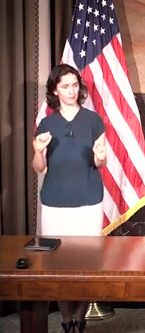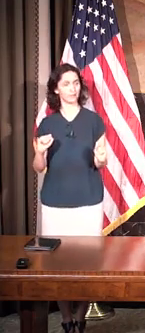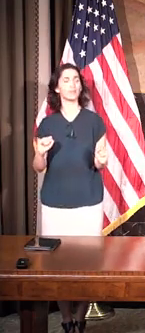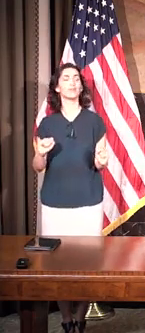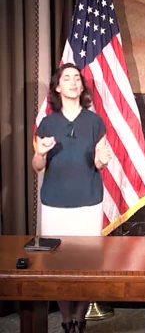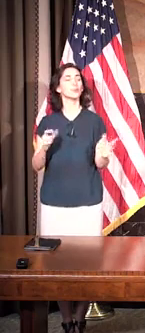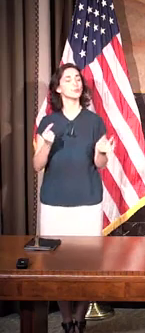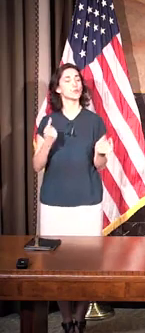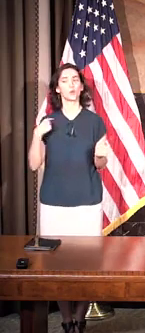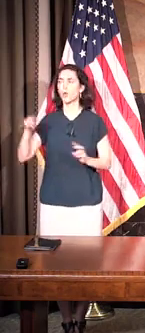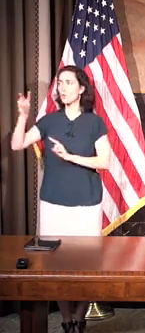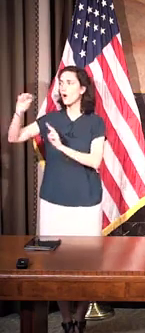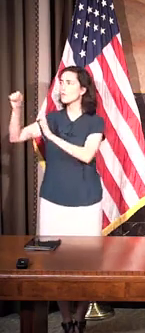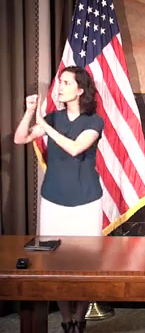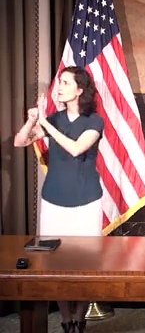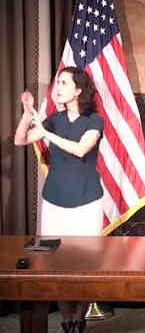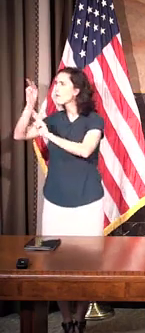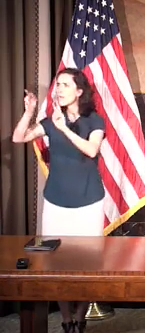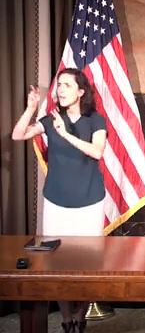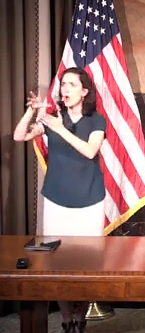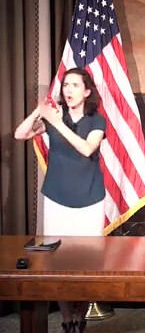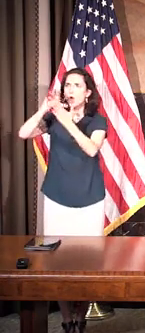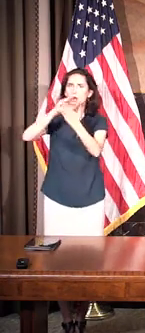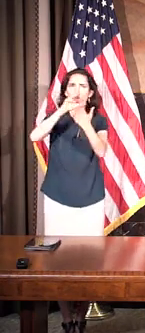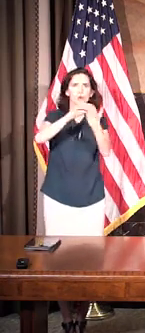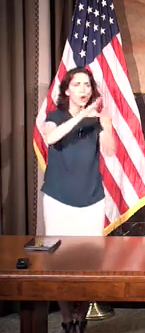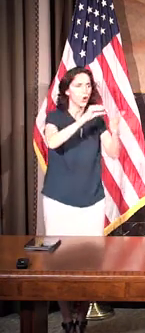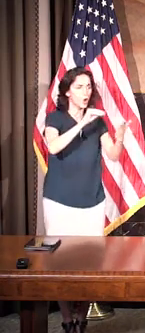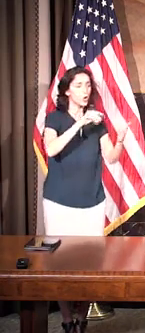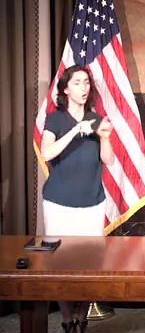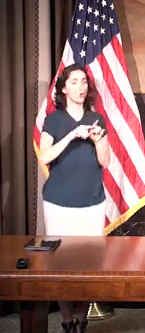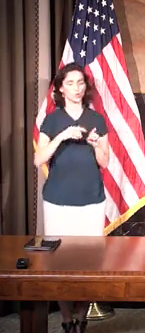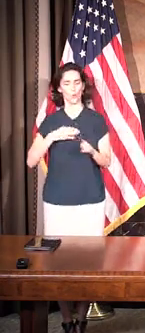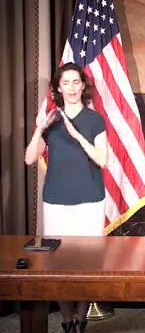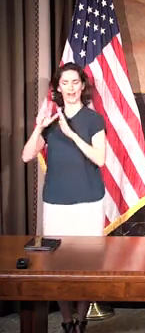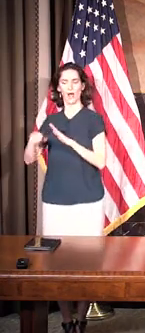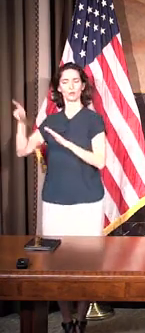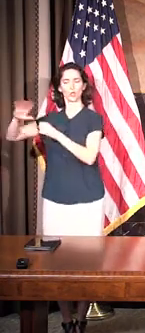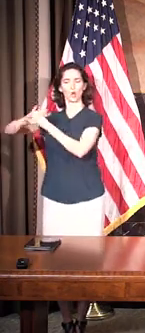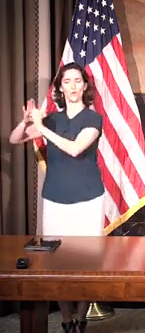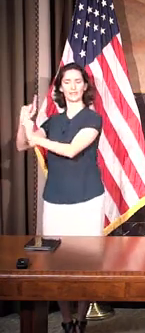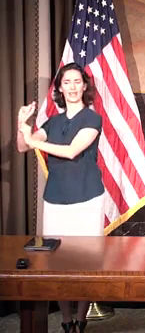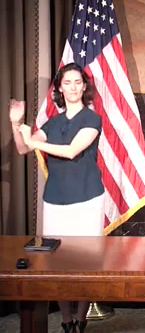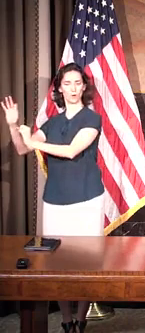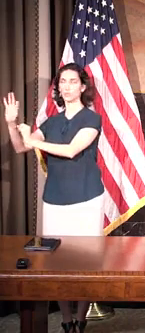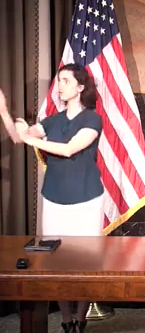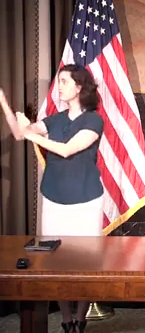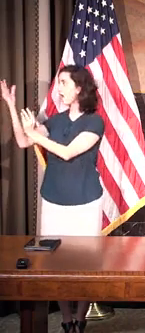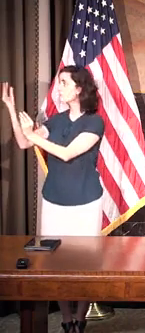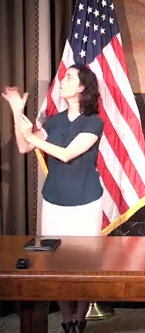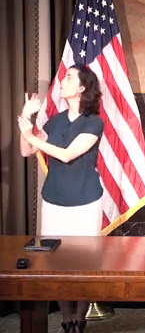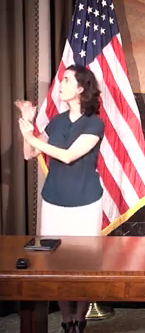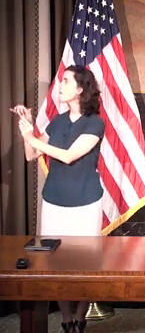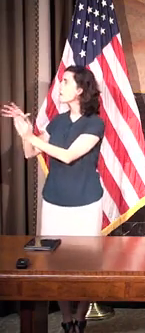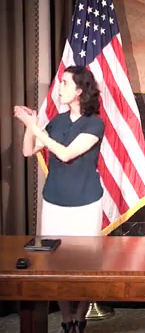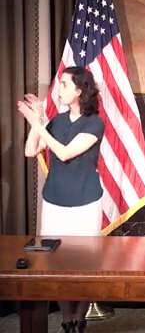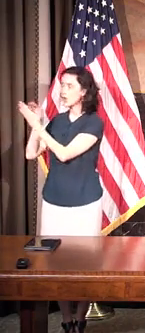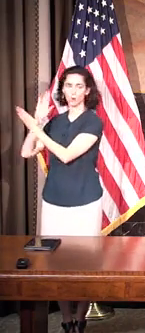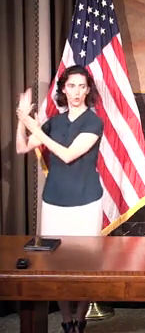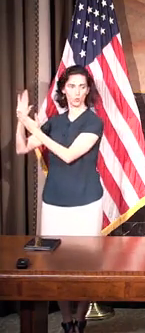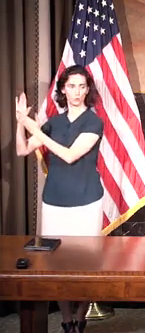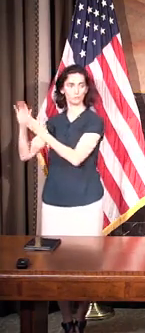what other states had done. We looked at guidance that was being provided by the White House Coronavirus Task Force, for example, where they were tying the ability